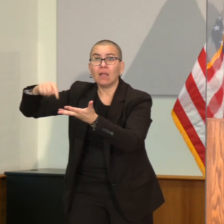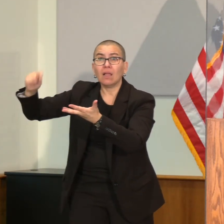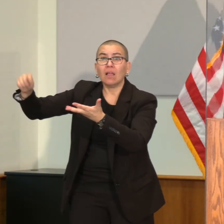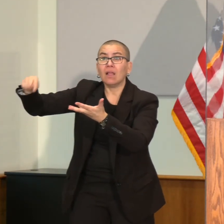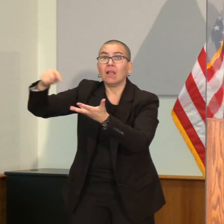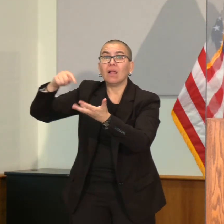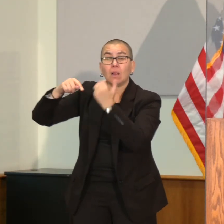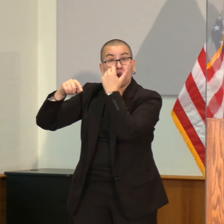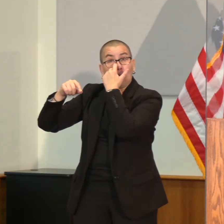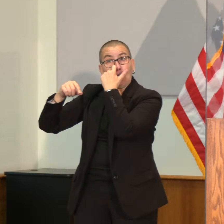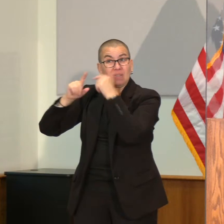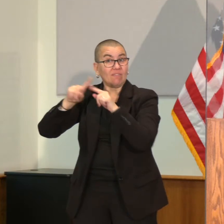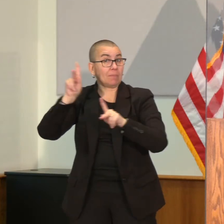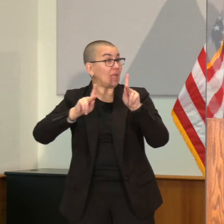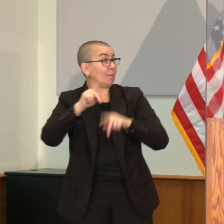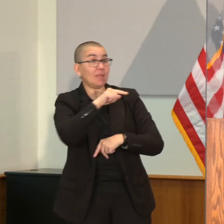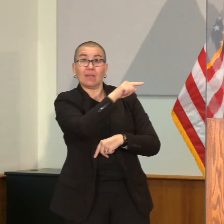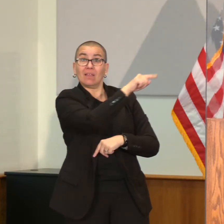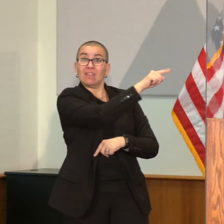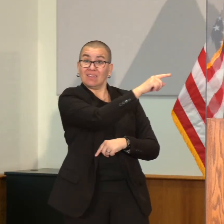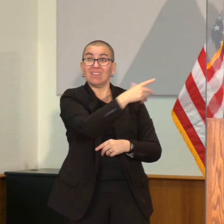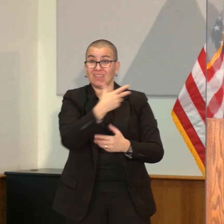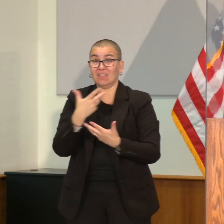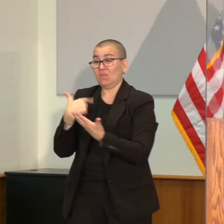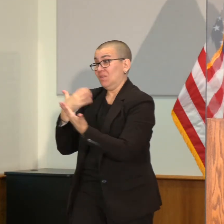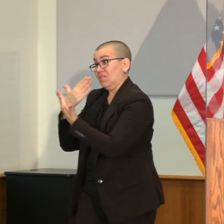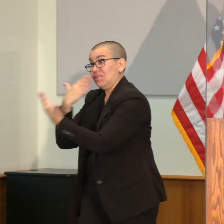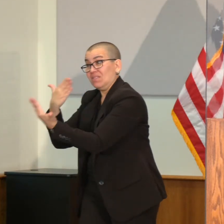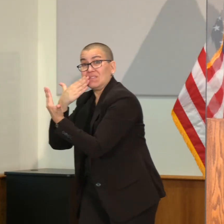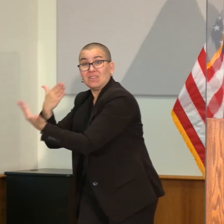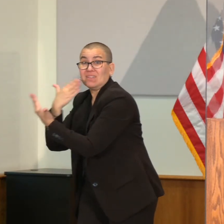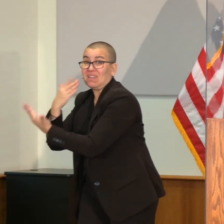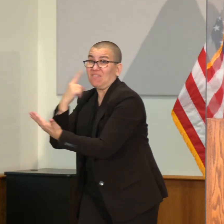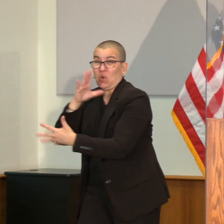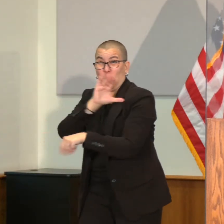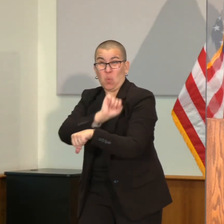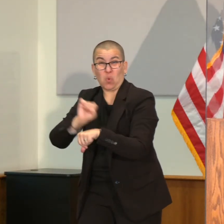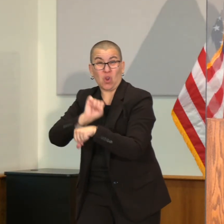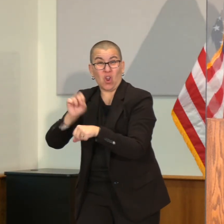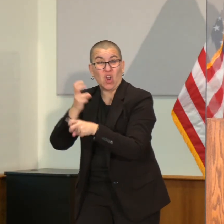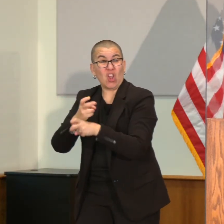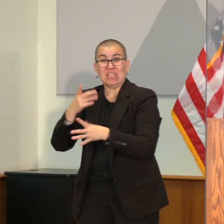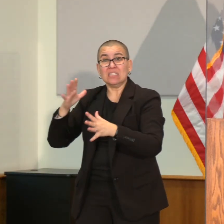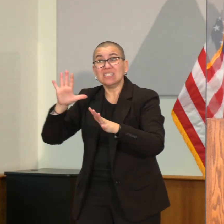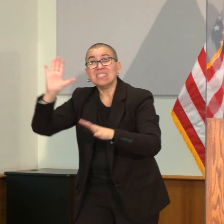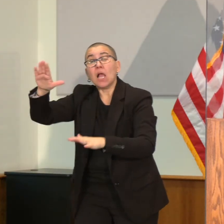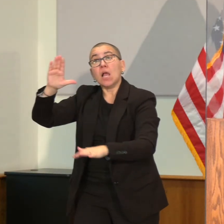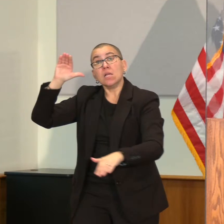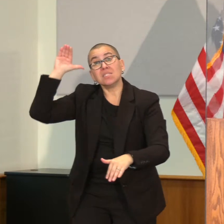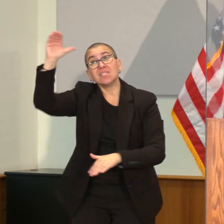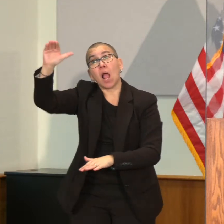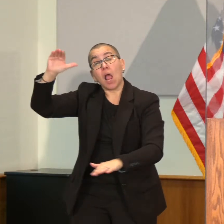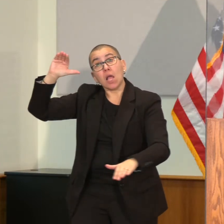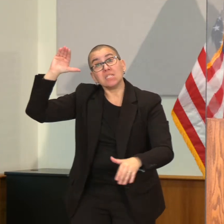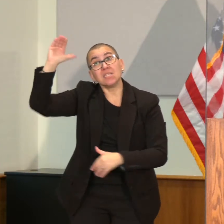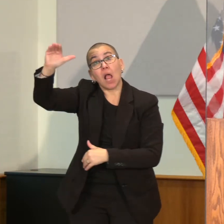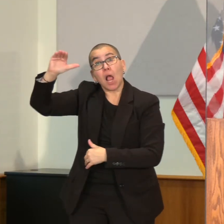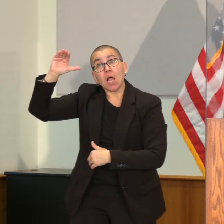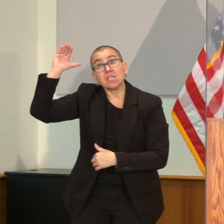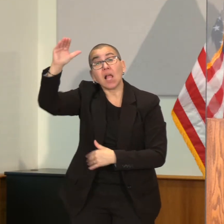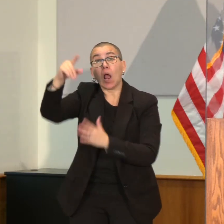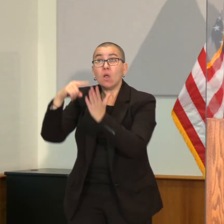House credit, that they've worked day and night to pass meaningful reforms to make sure that